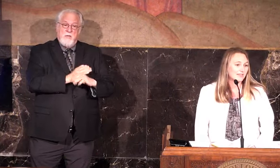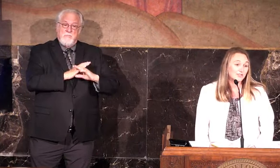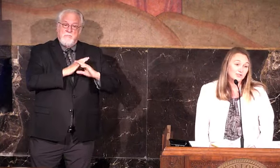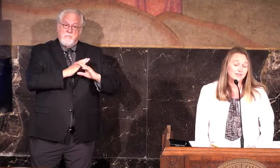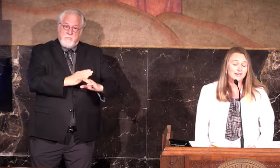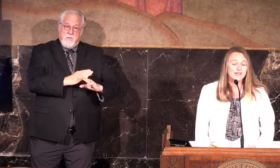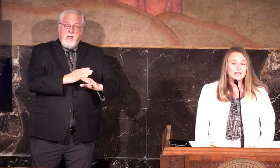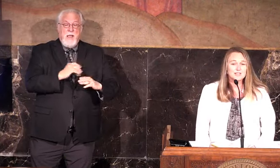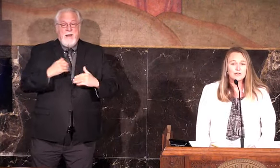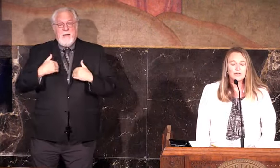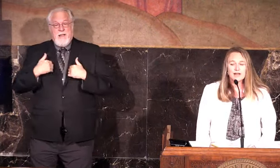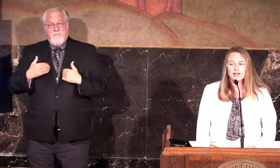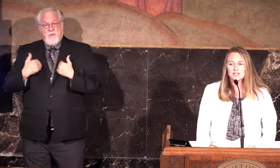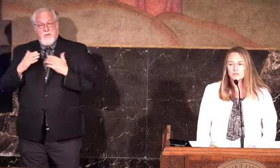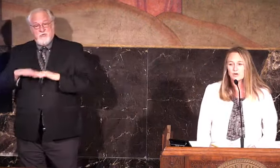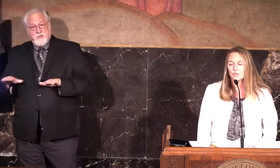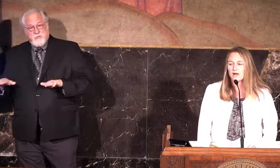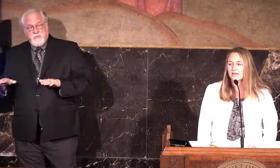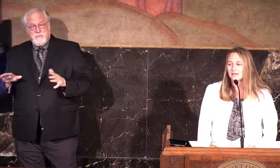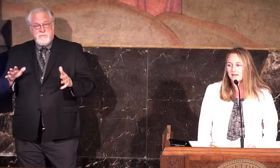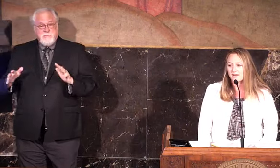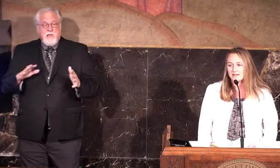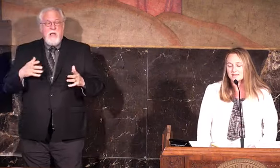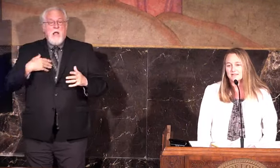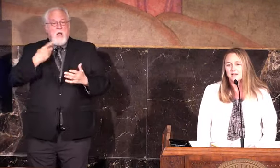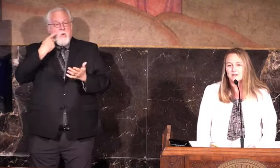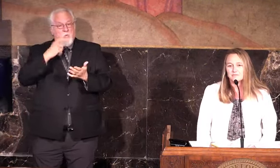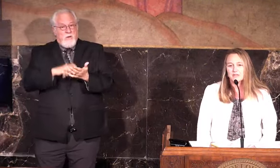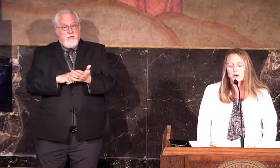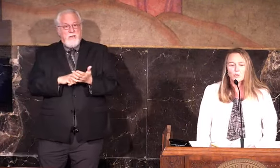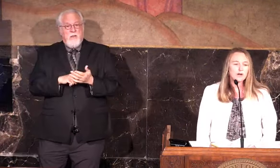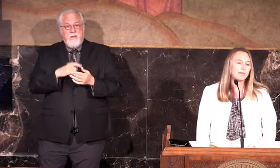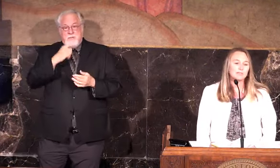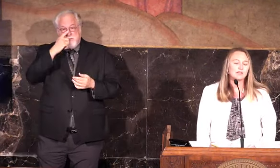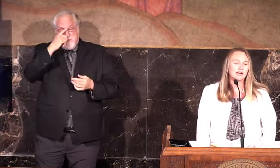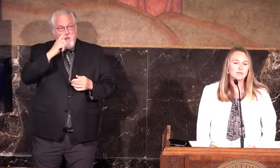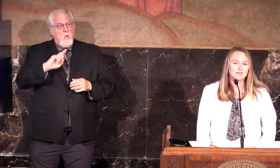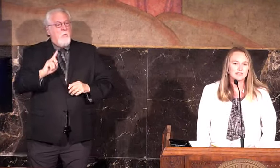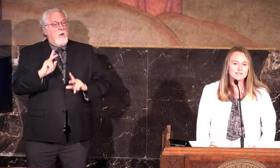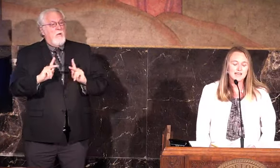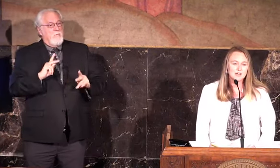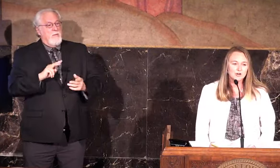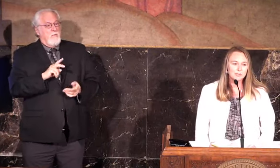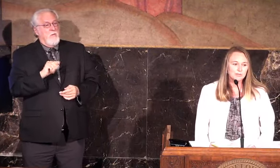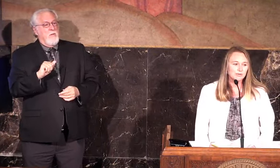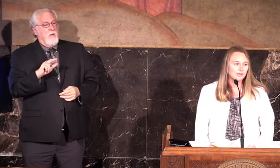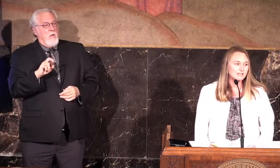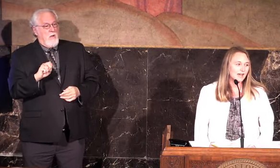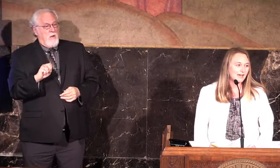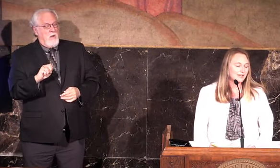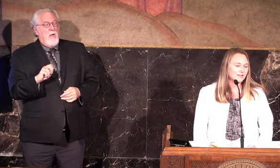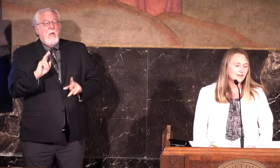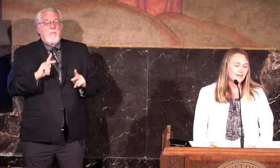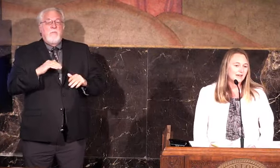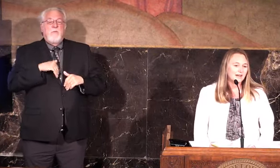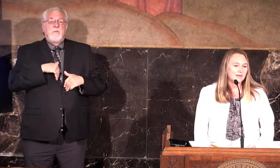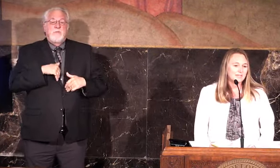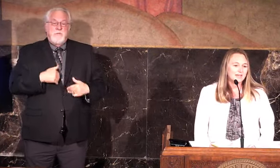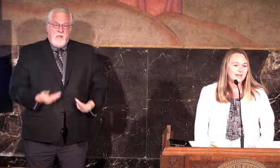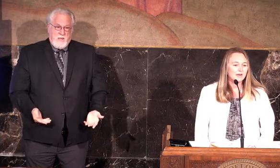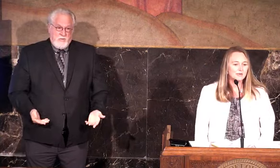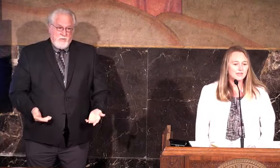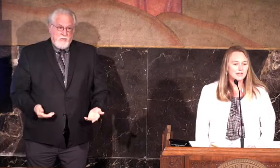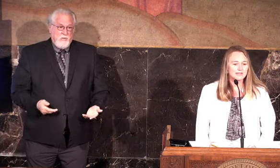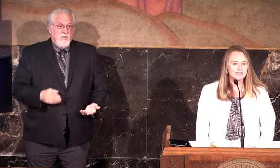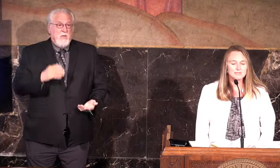fight, and I have young children. So I just want to recognize where people are with this. I know people are tired,